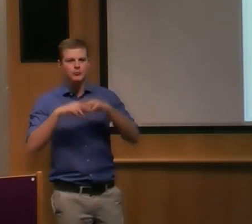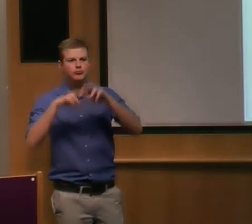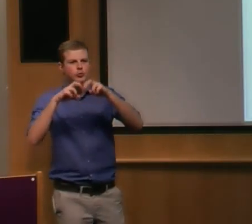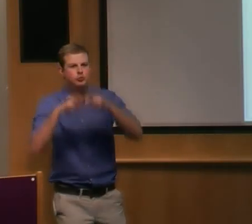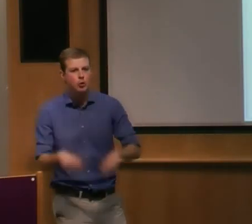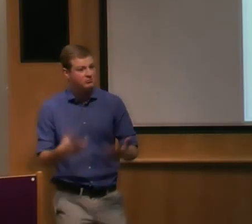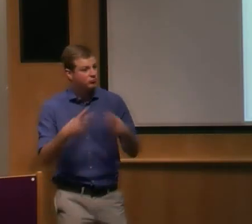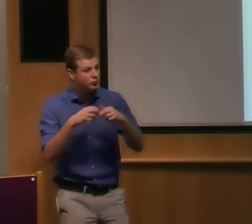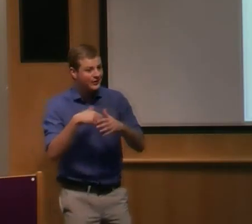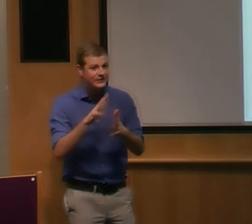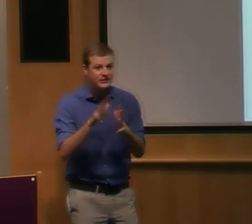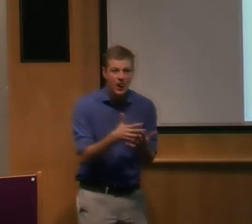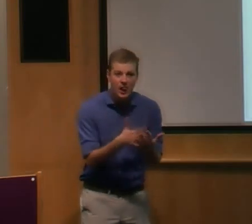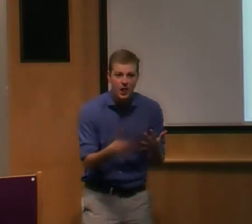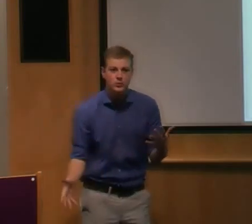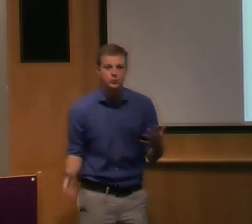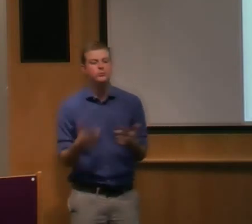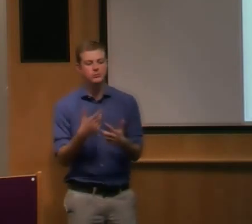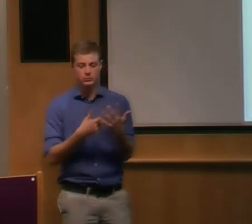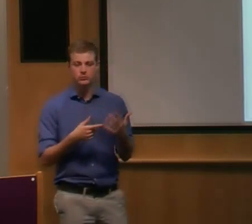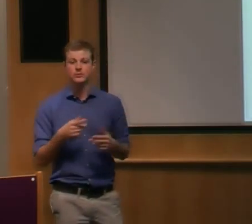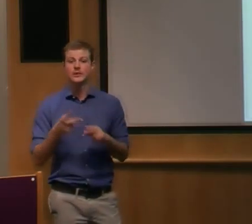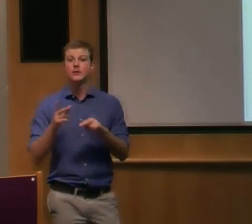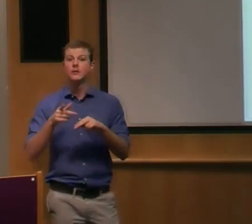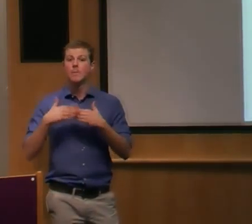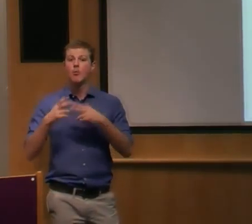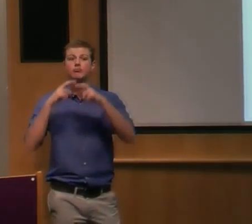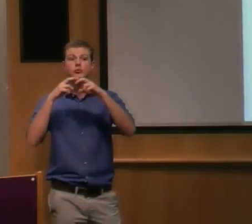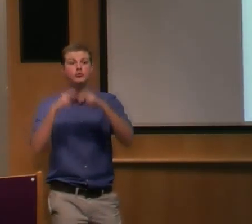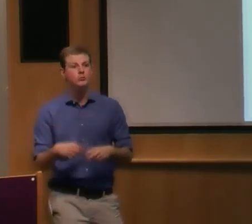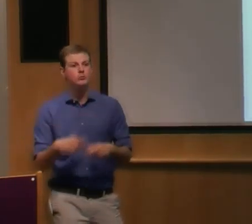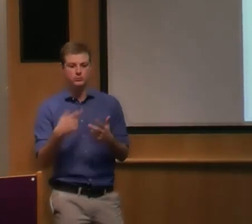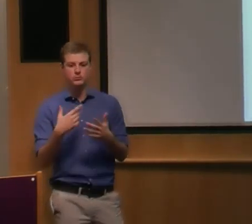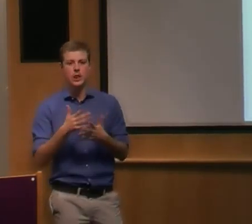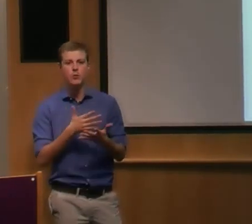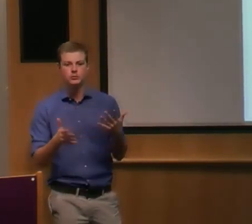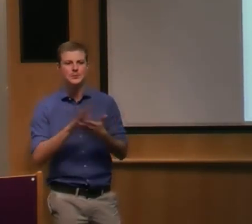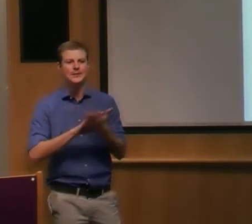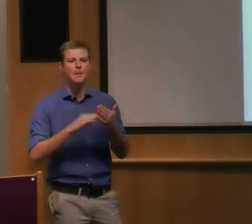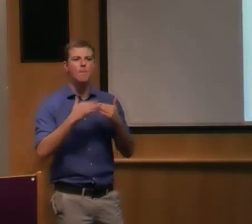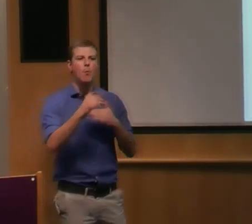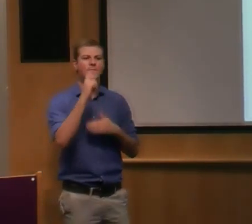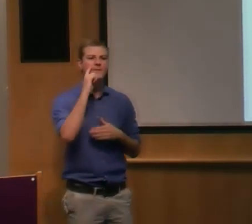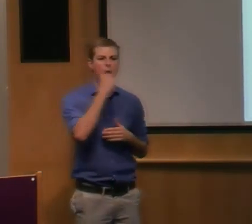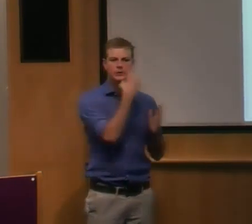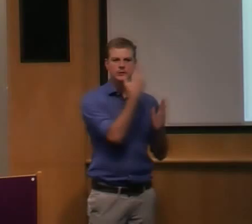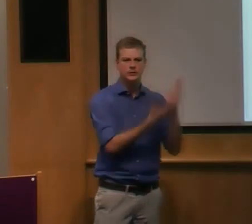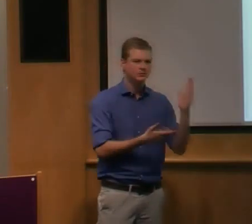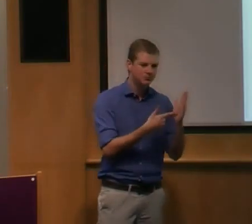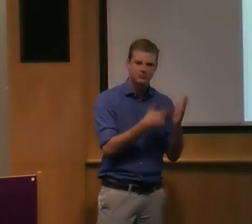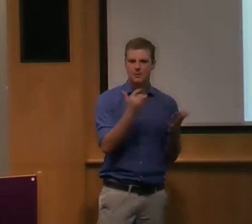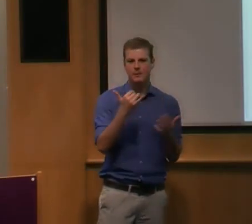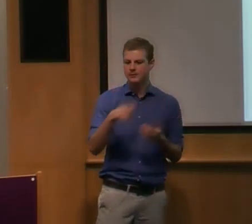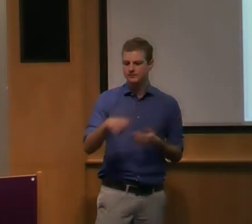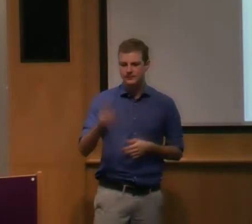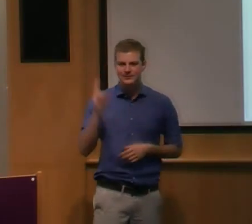So because of that, the natural option is that there is more research into sign language. There's more research into what's happening with the